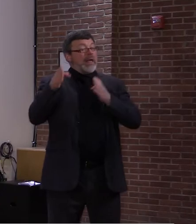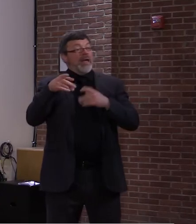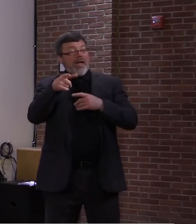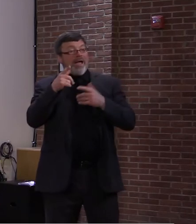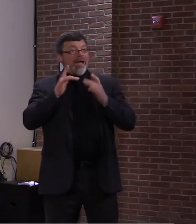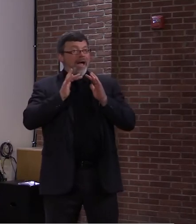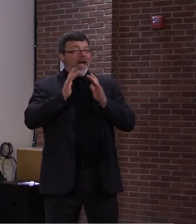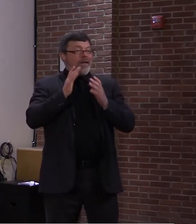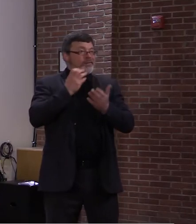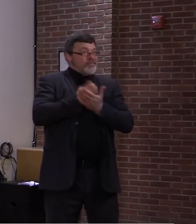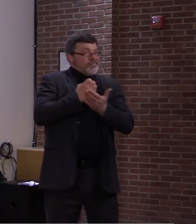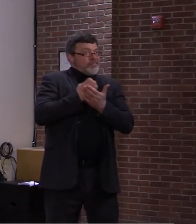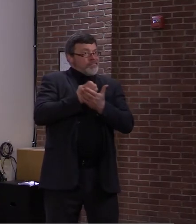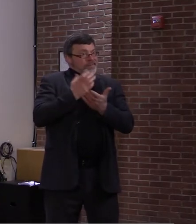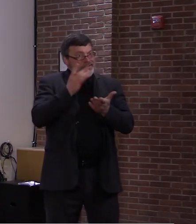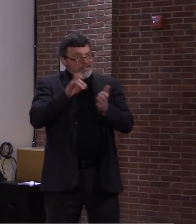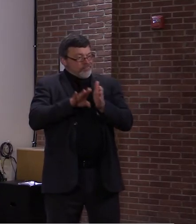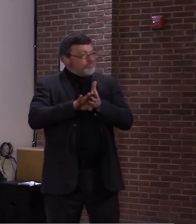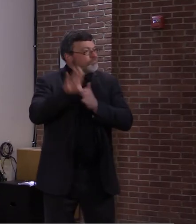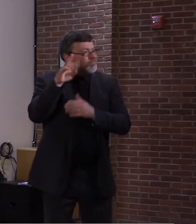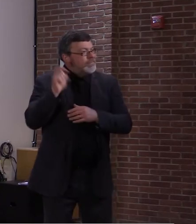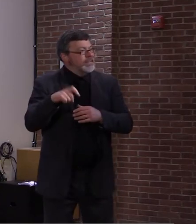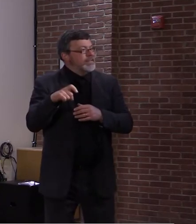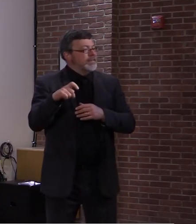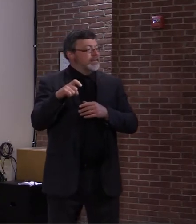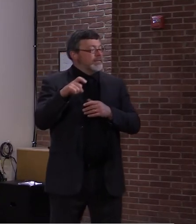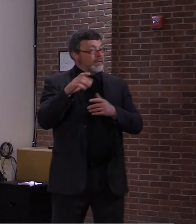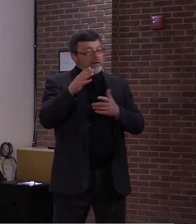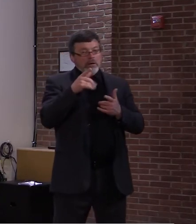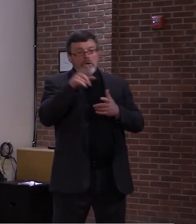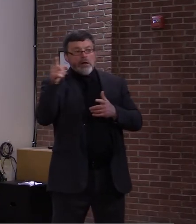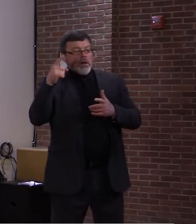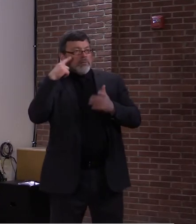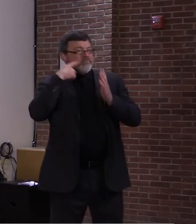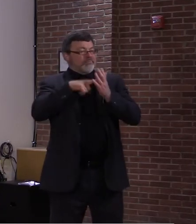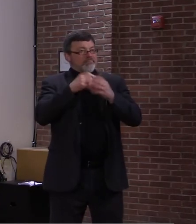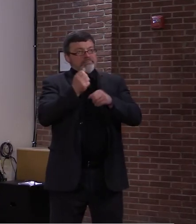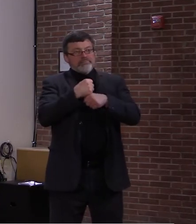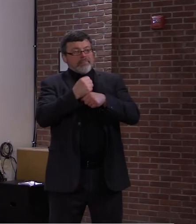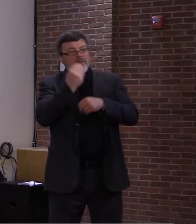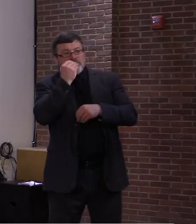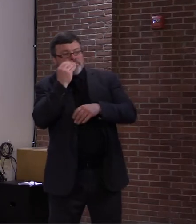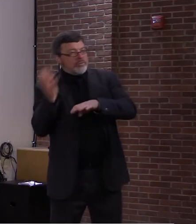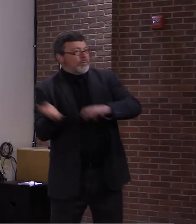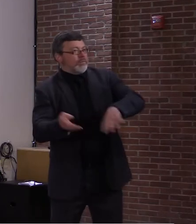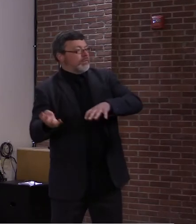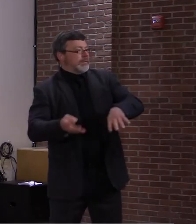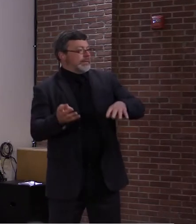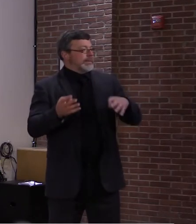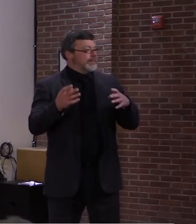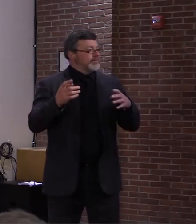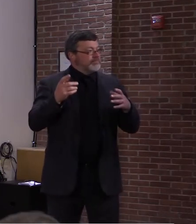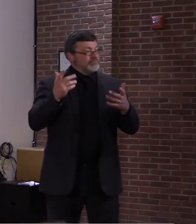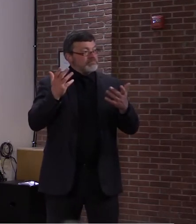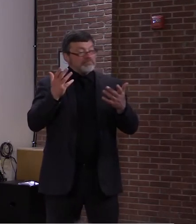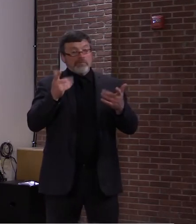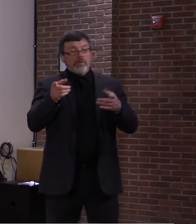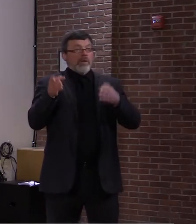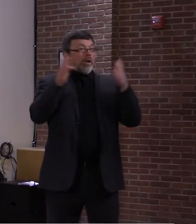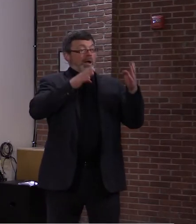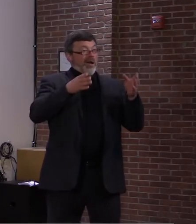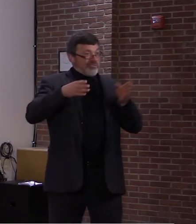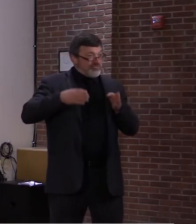food processing facility that needs an upgrade, as well as any transportation improvements that need to occur in